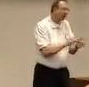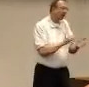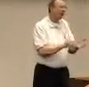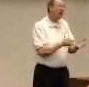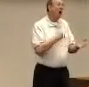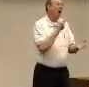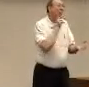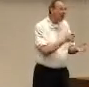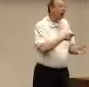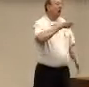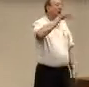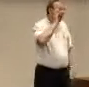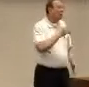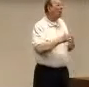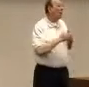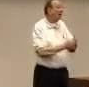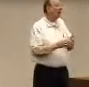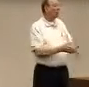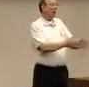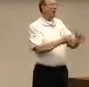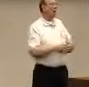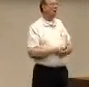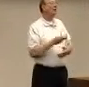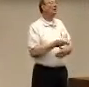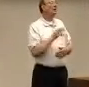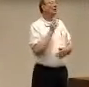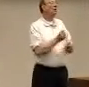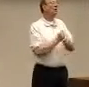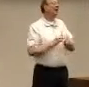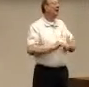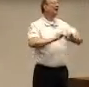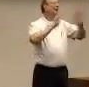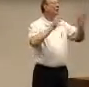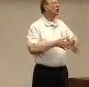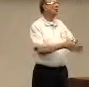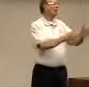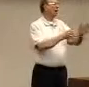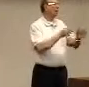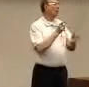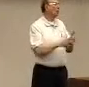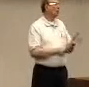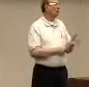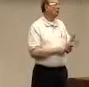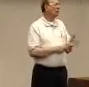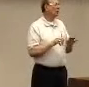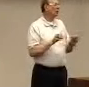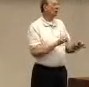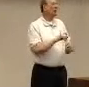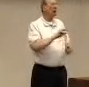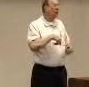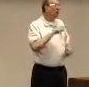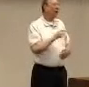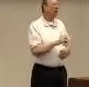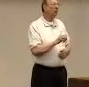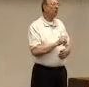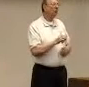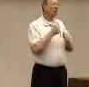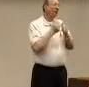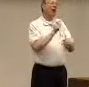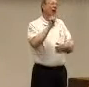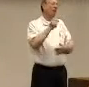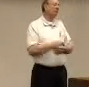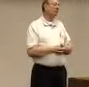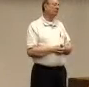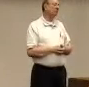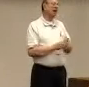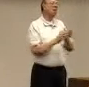whoever your team is or the people around you, I promise you God will lead the way. And He will make clear the path of what He's doing. And